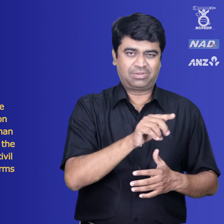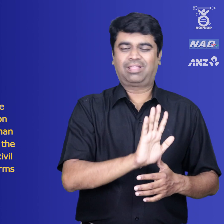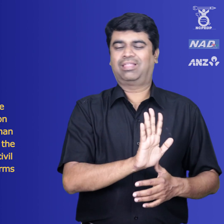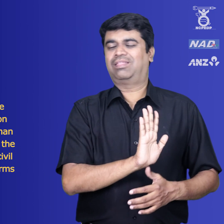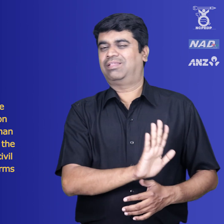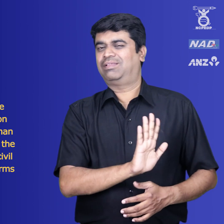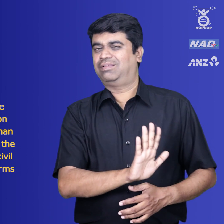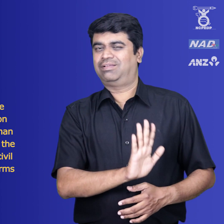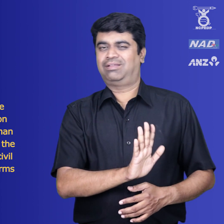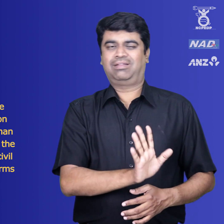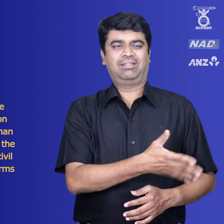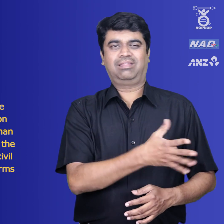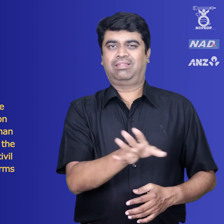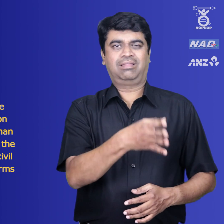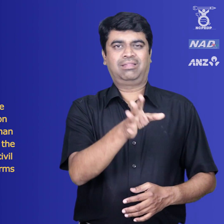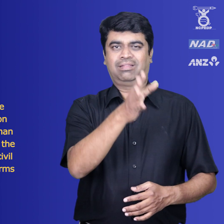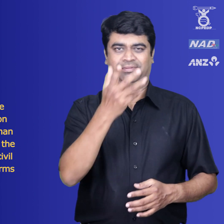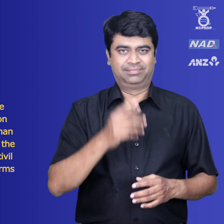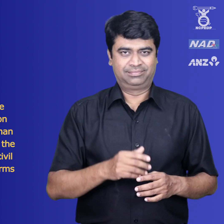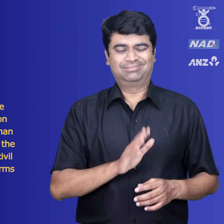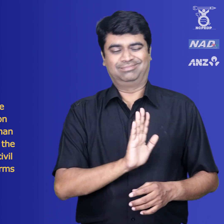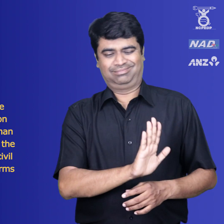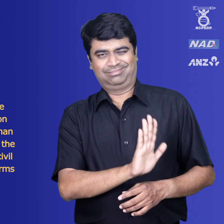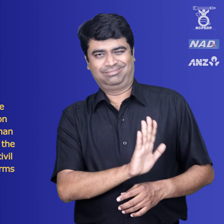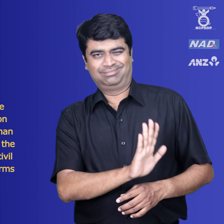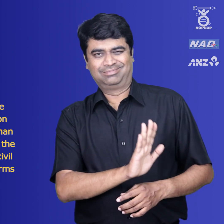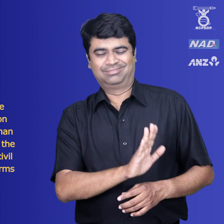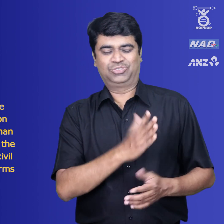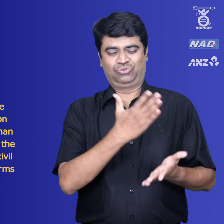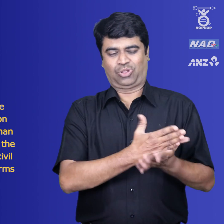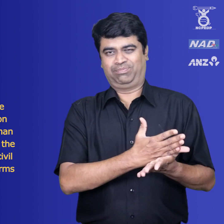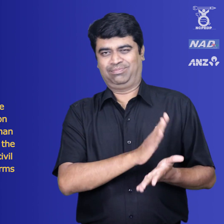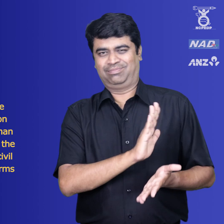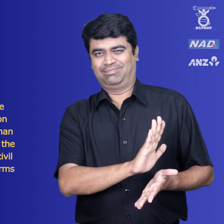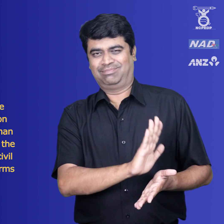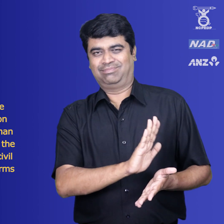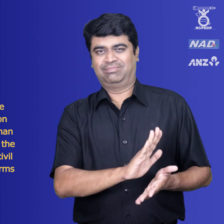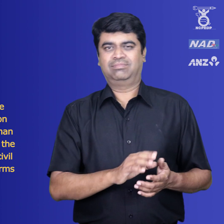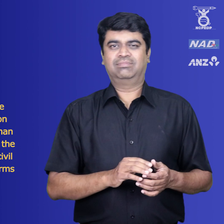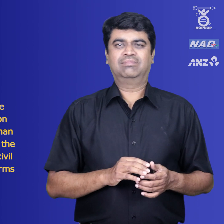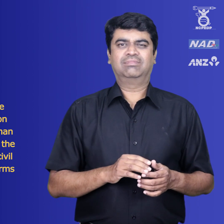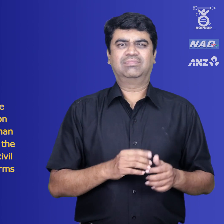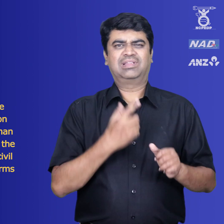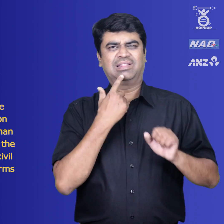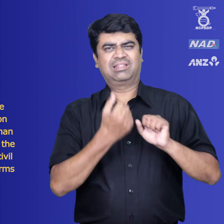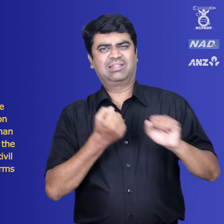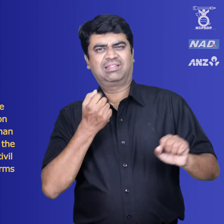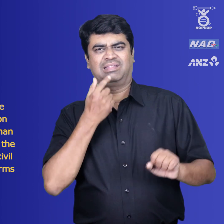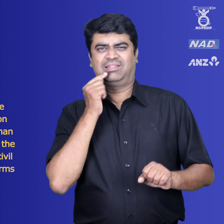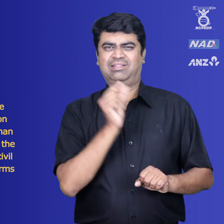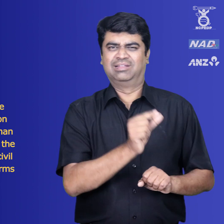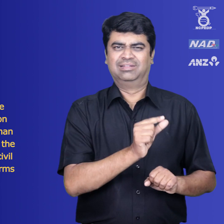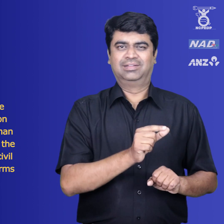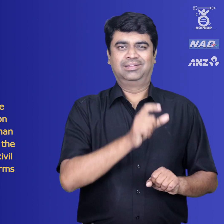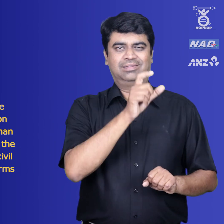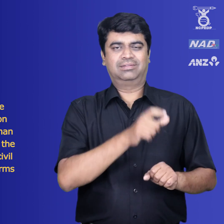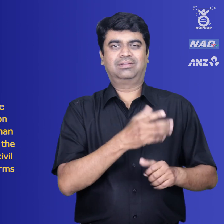exclusion, restriction on the basis of disability which is the purpose or effect of impairing